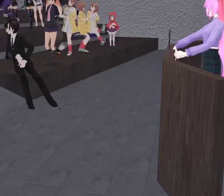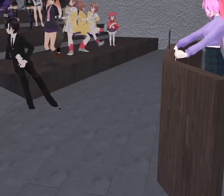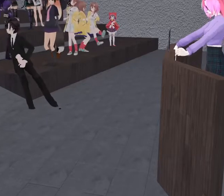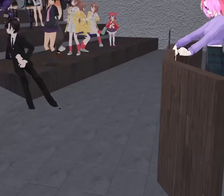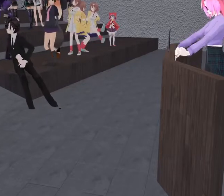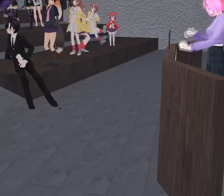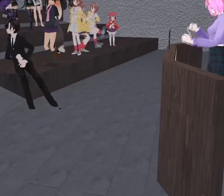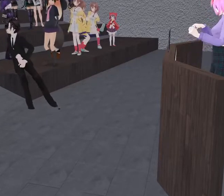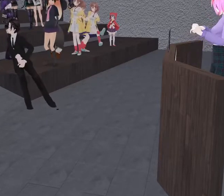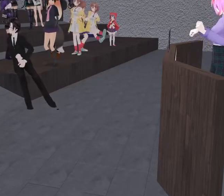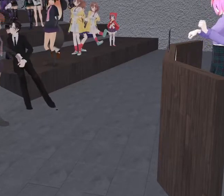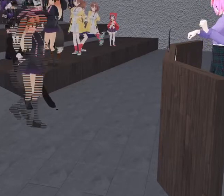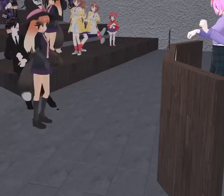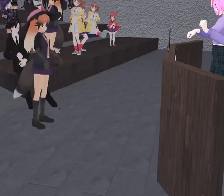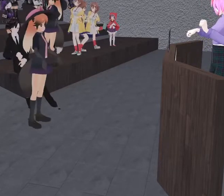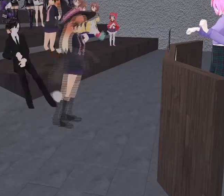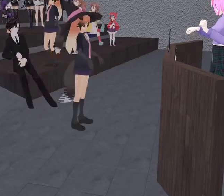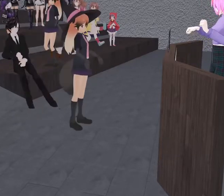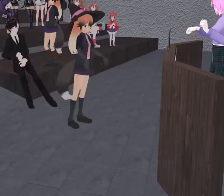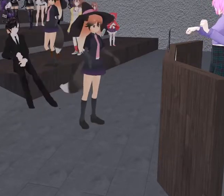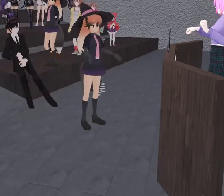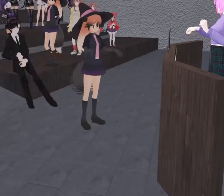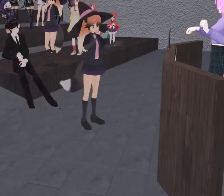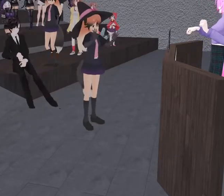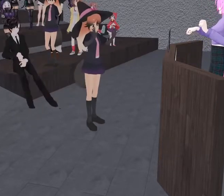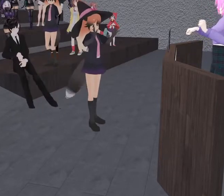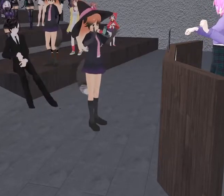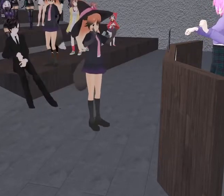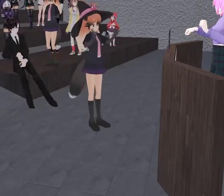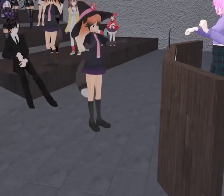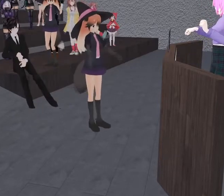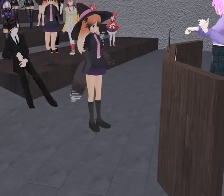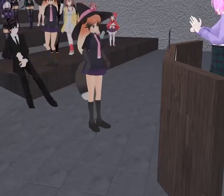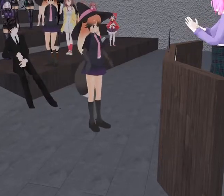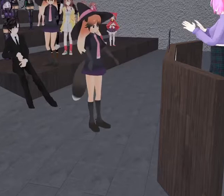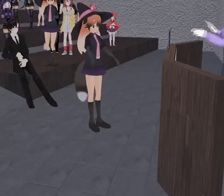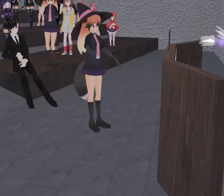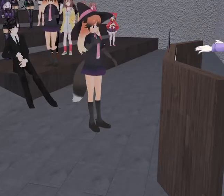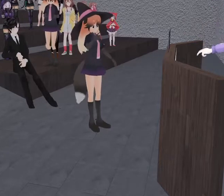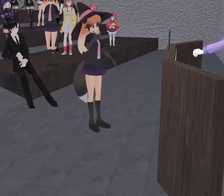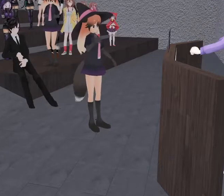Who's this person? I have nameplates off. Oh, Taito, hello. Okay, yeah, what's up?